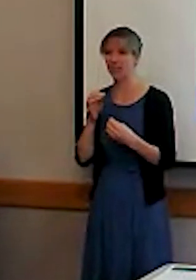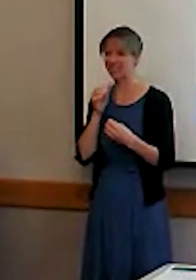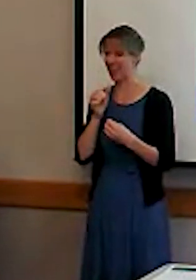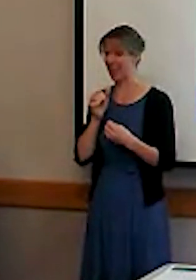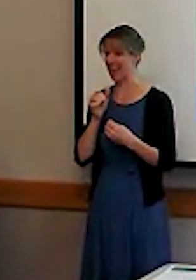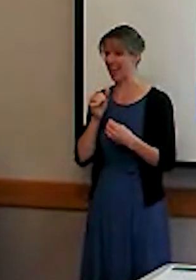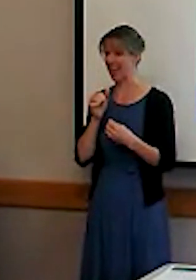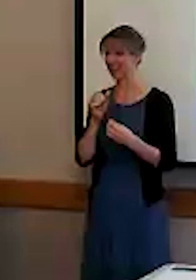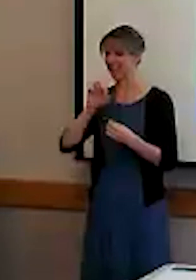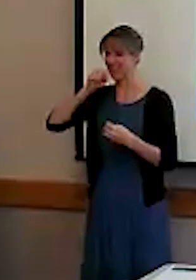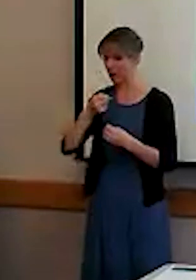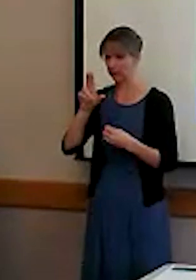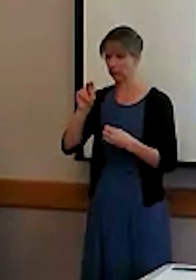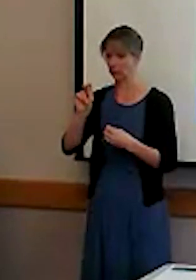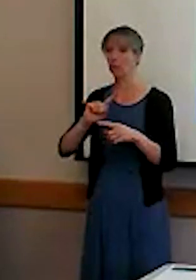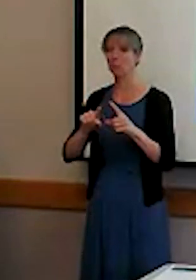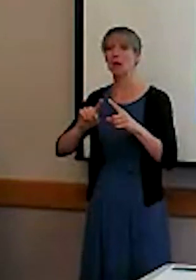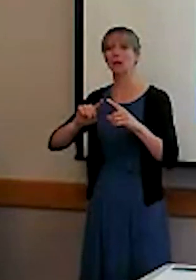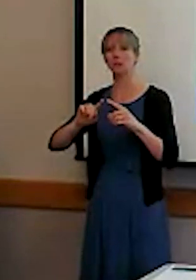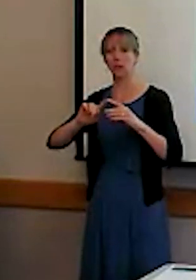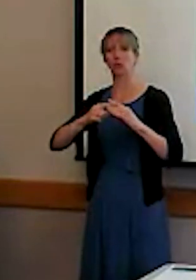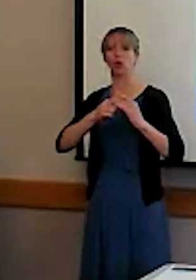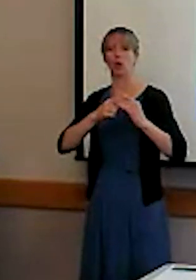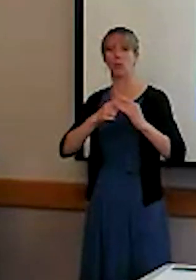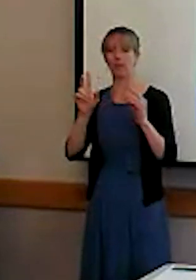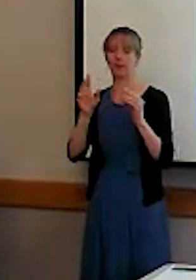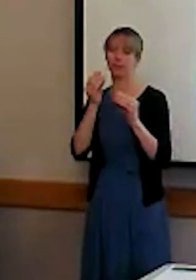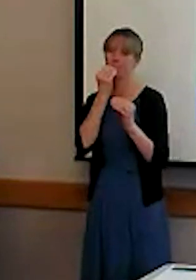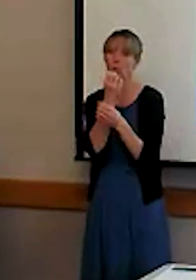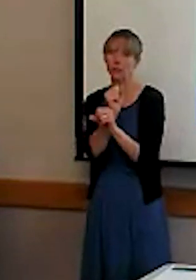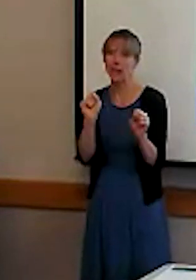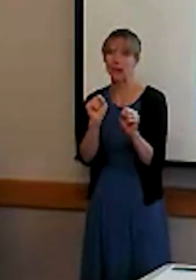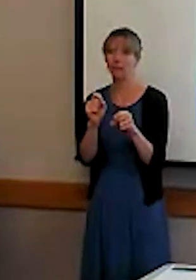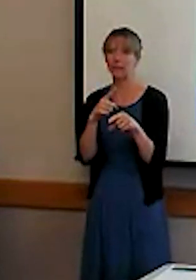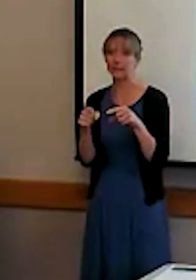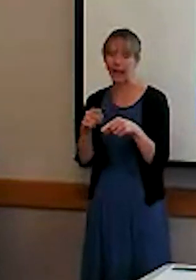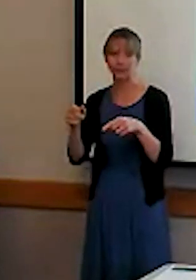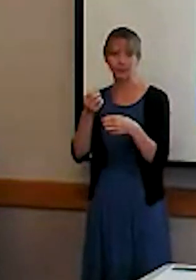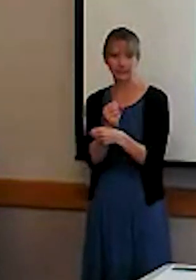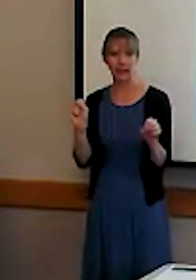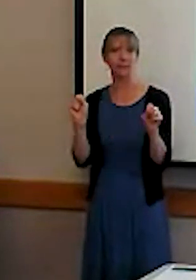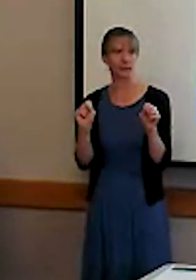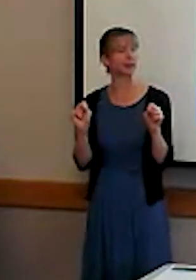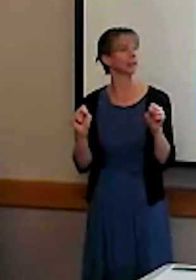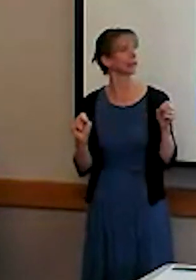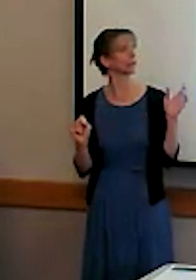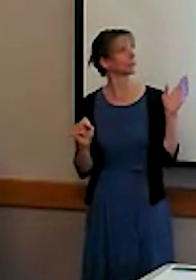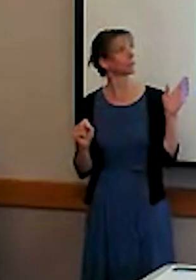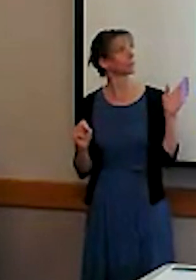not necessarily a carrot, but that's how I started with the food safety and knife safety.